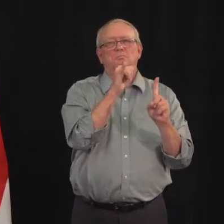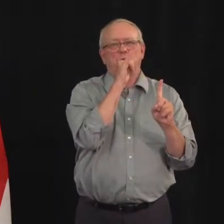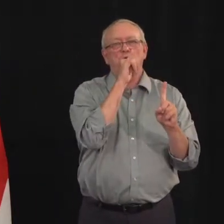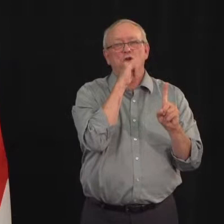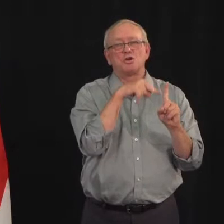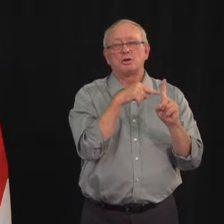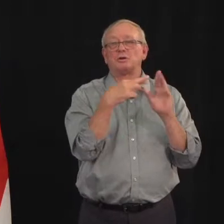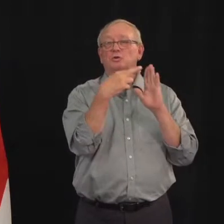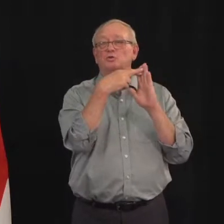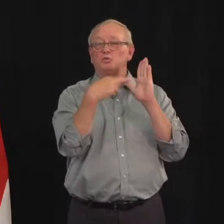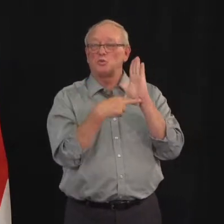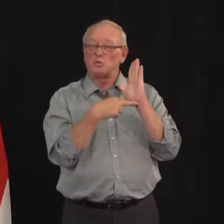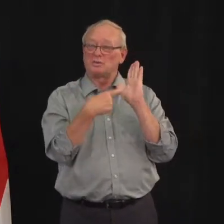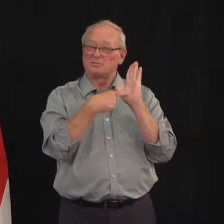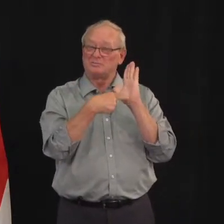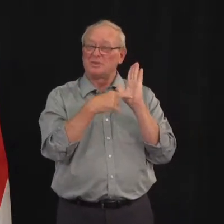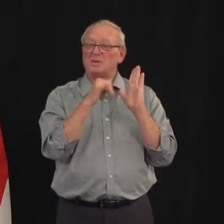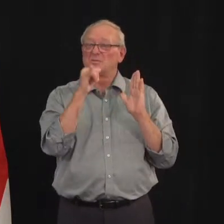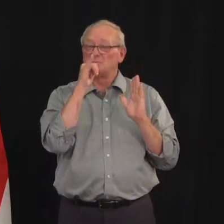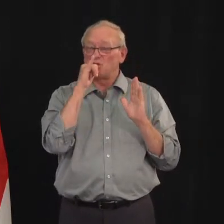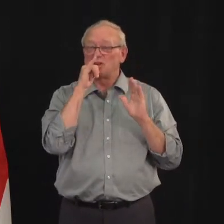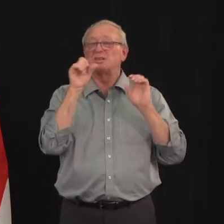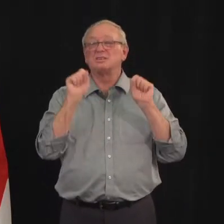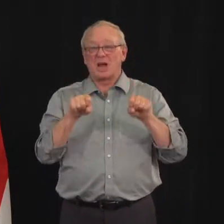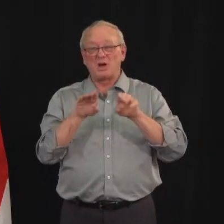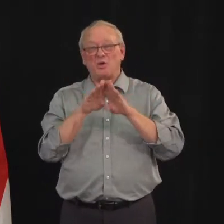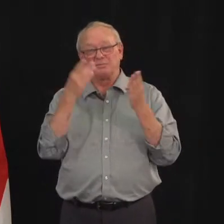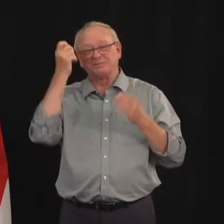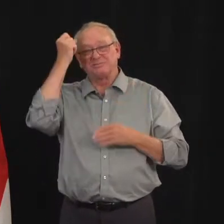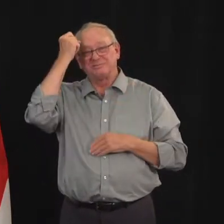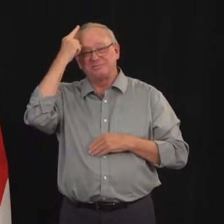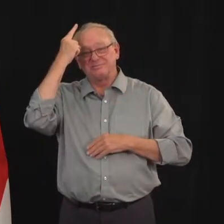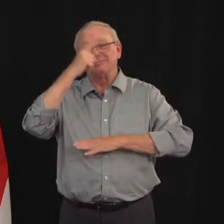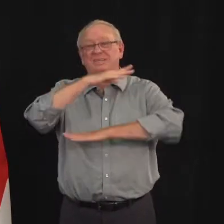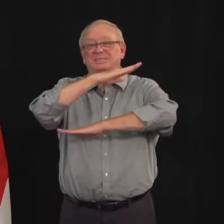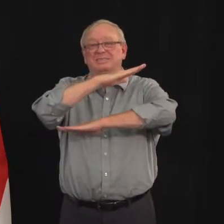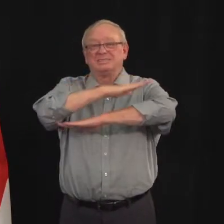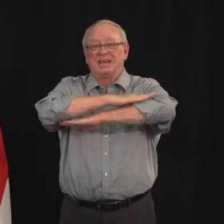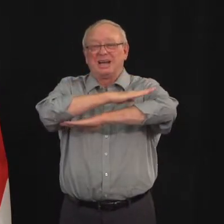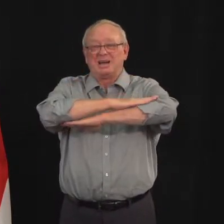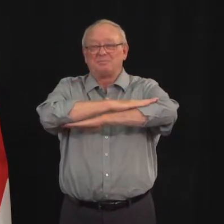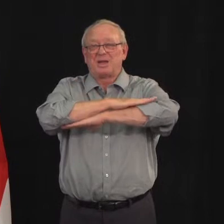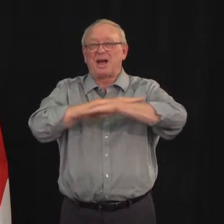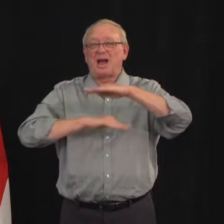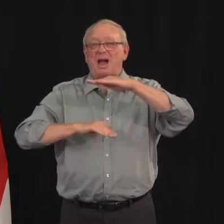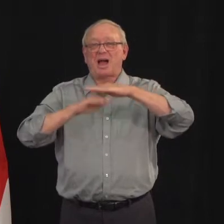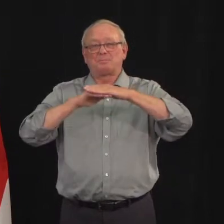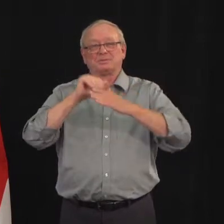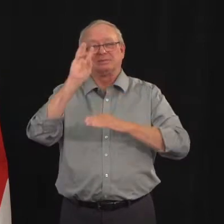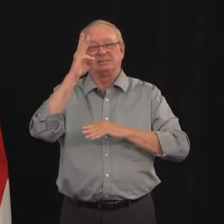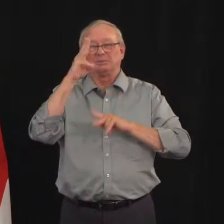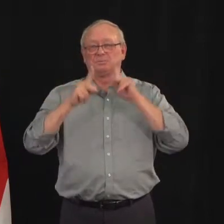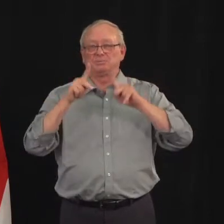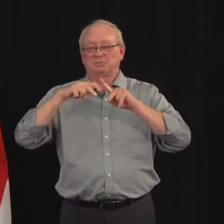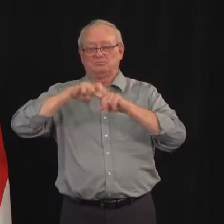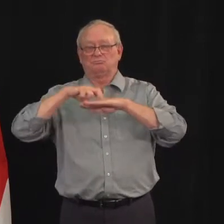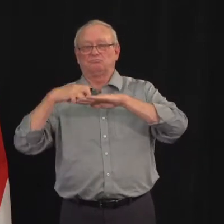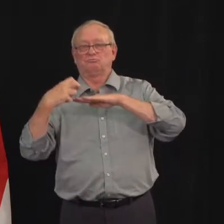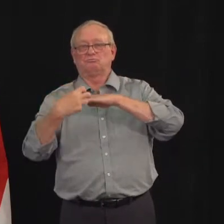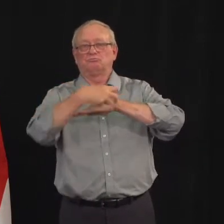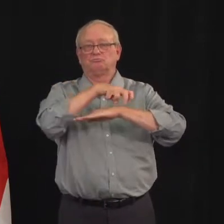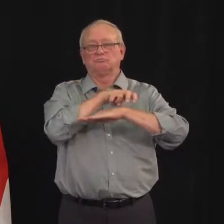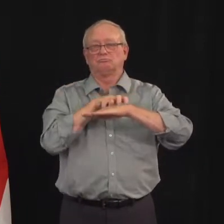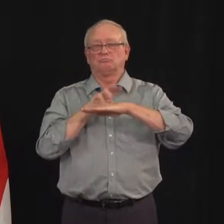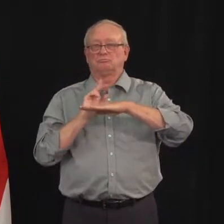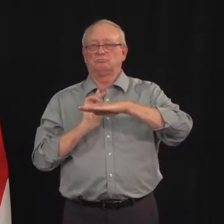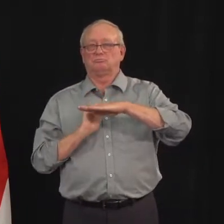table, with no ordering at the bar. So people might be able to, for example, eat a meal while sitting at the bar, but they couldn't crowd around the